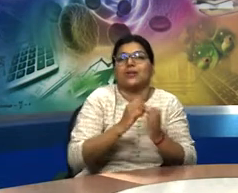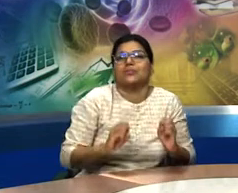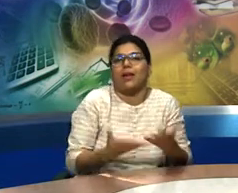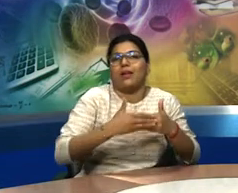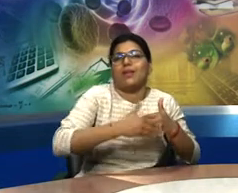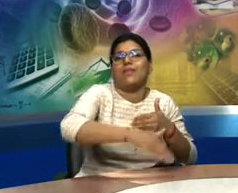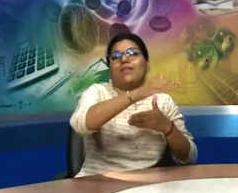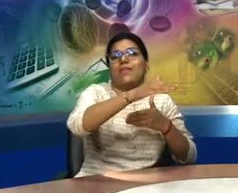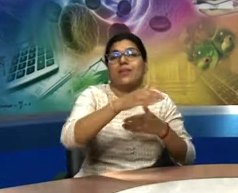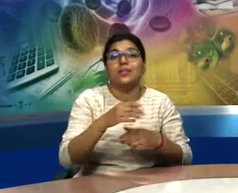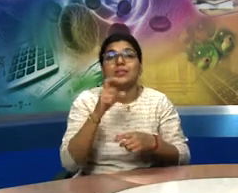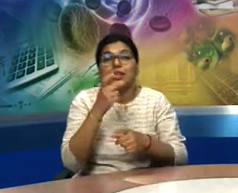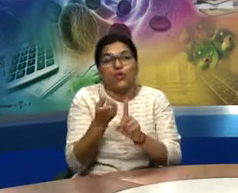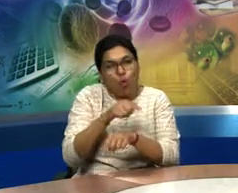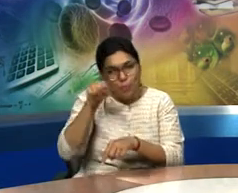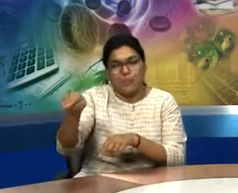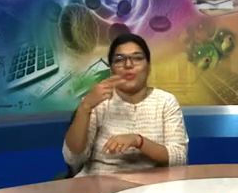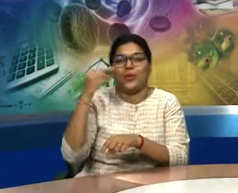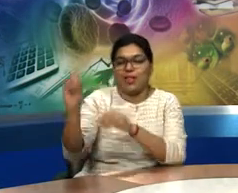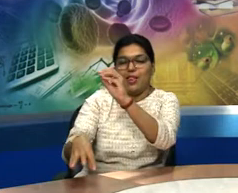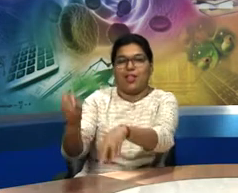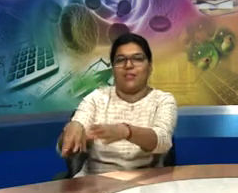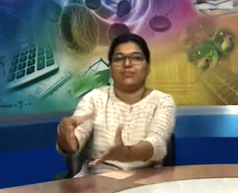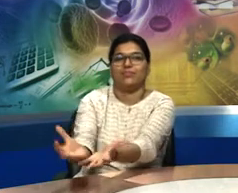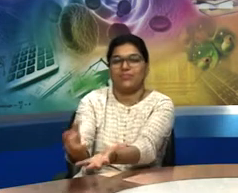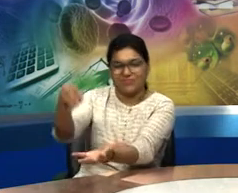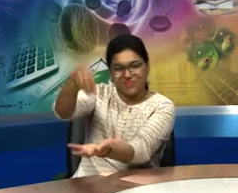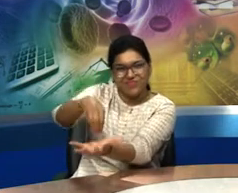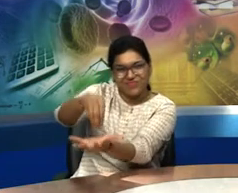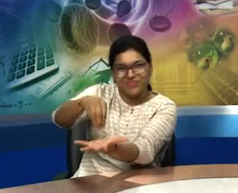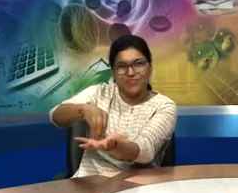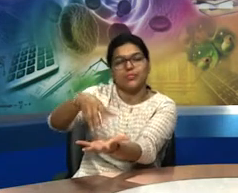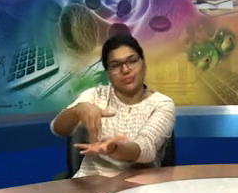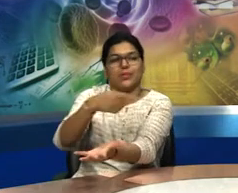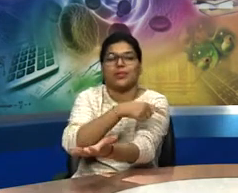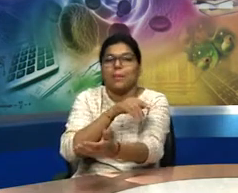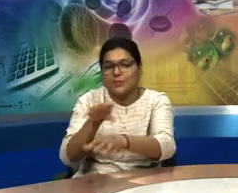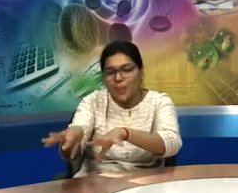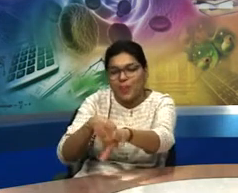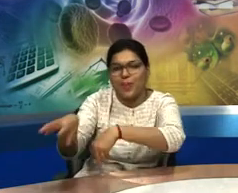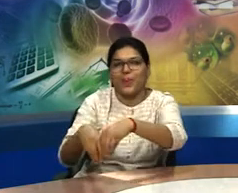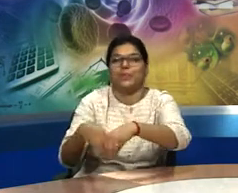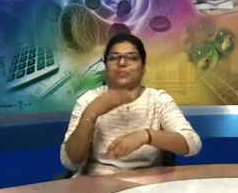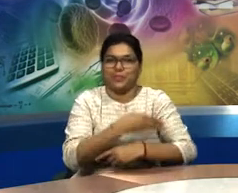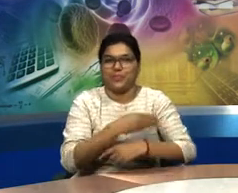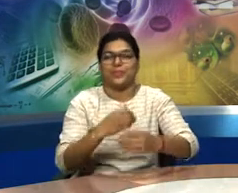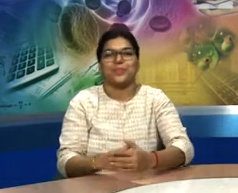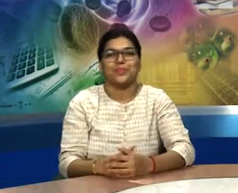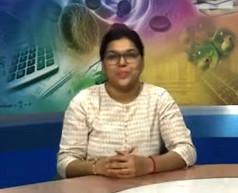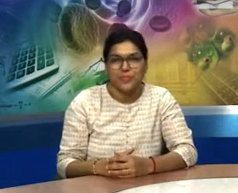smoking, so we both began to collect stubs from the cigarettes thrown away by